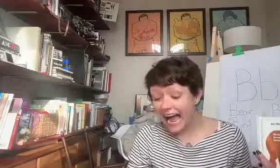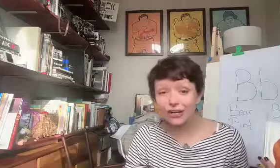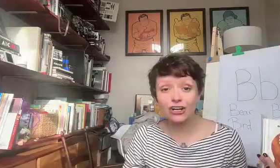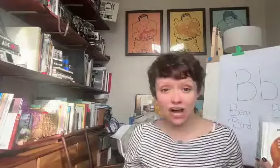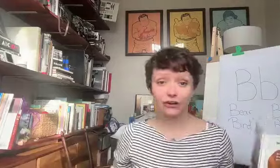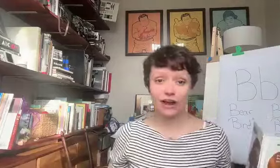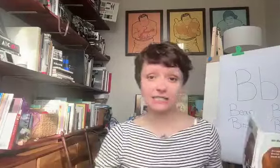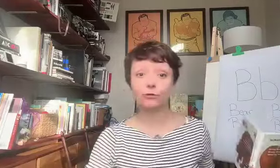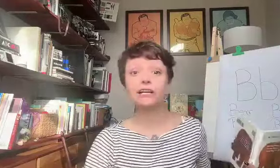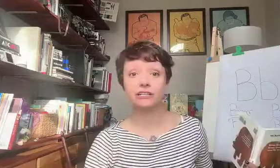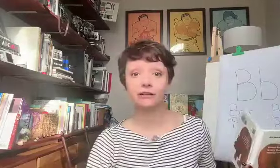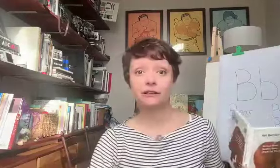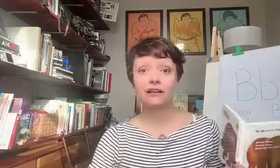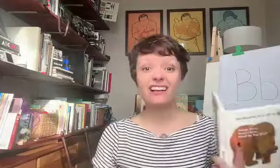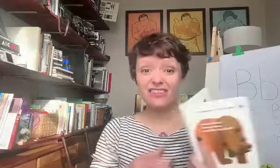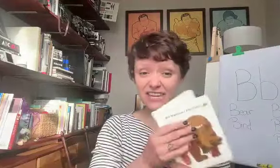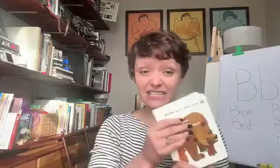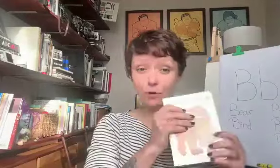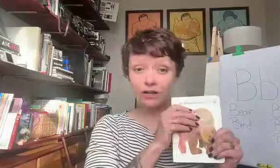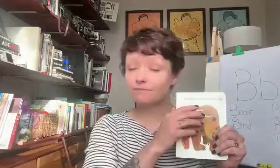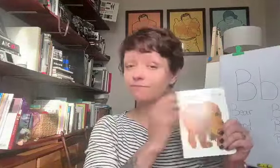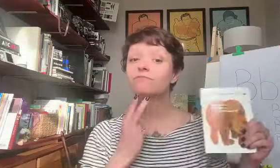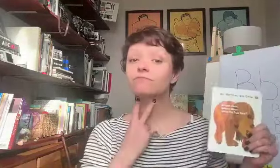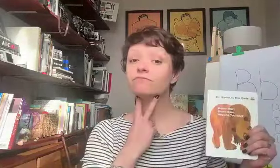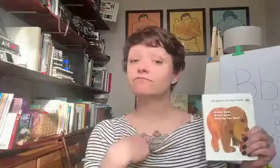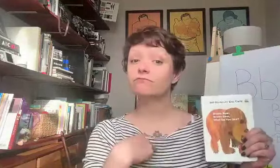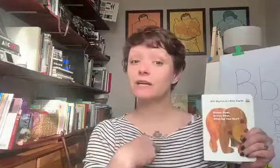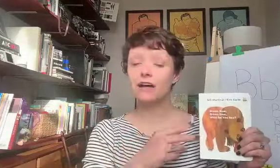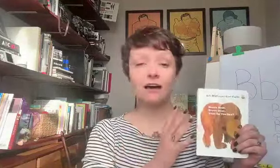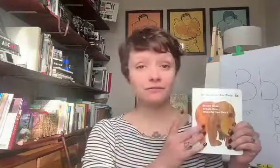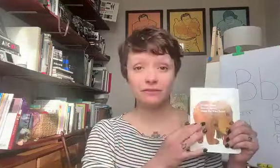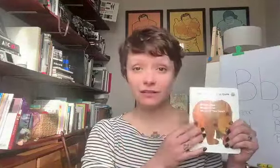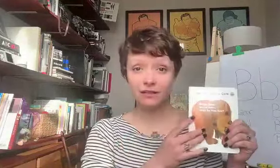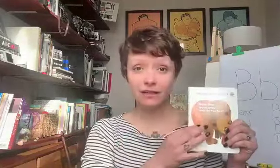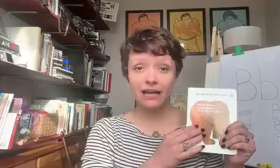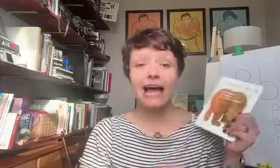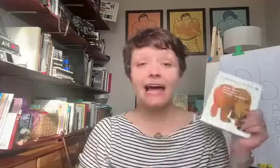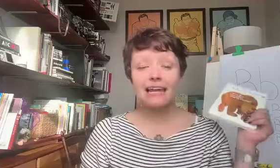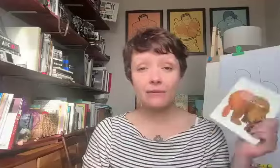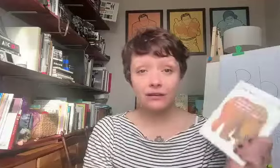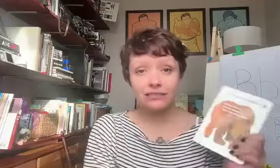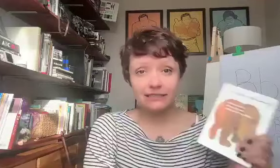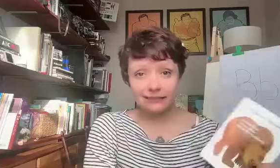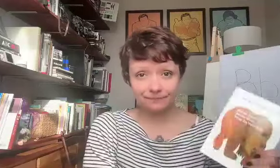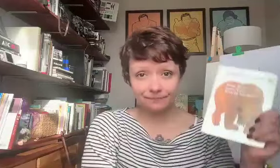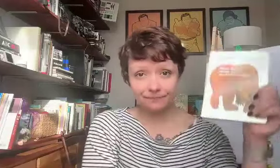entire color exploration. This book, voice off. Now, here's the deal.